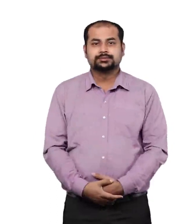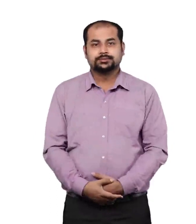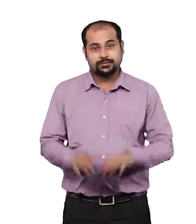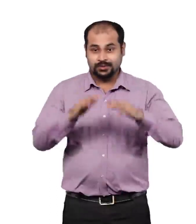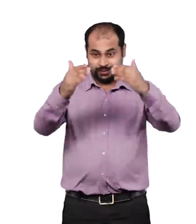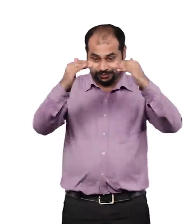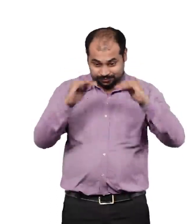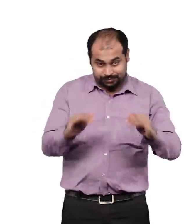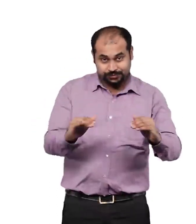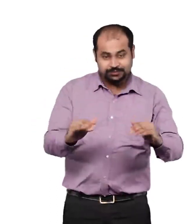Part 3.